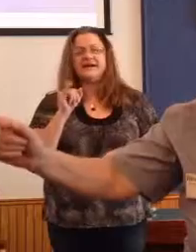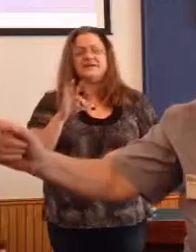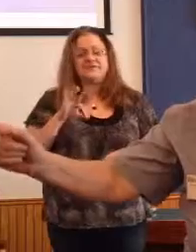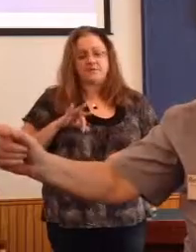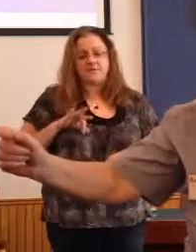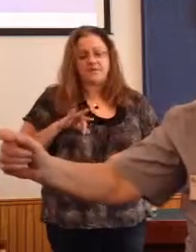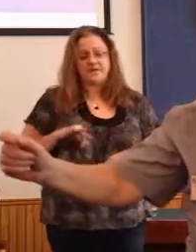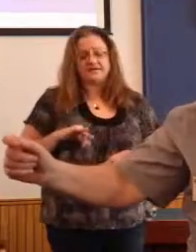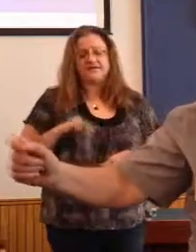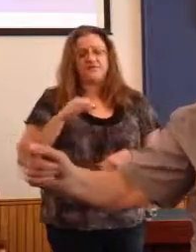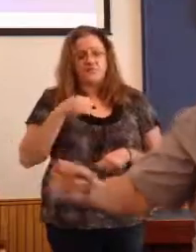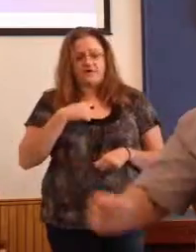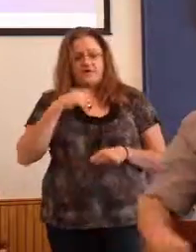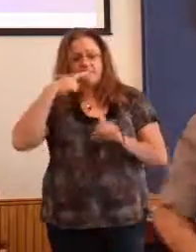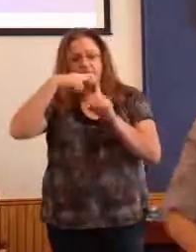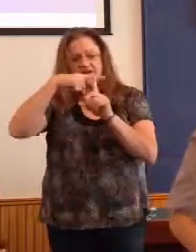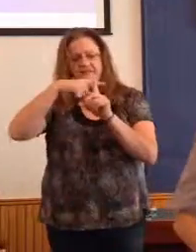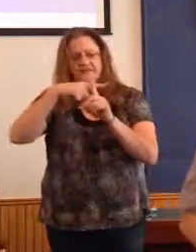great.